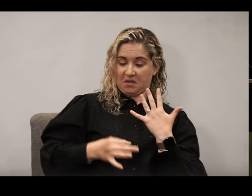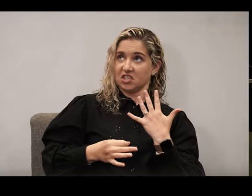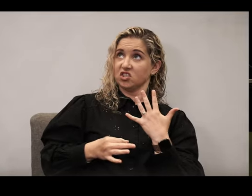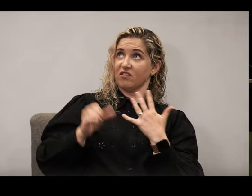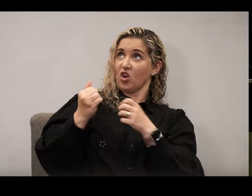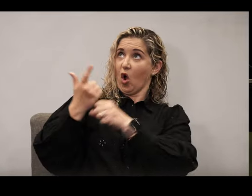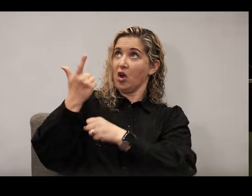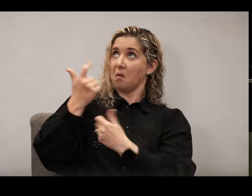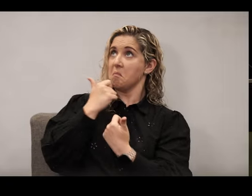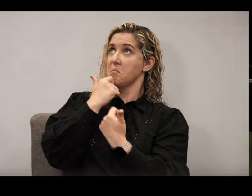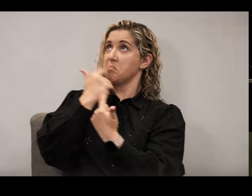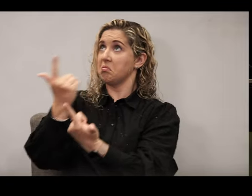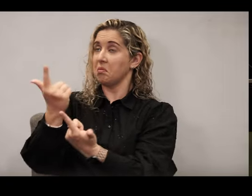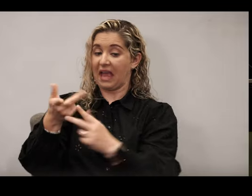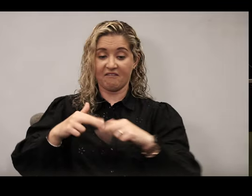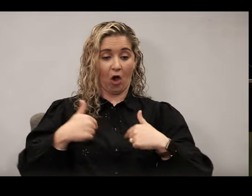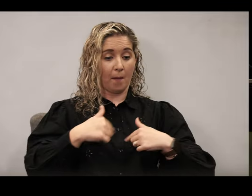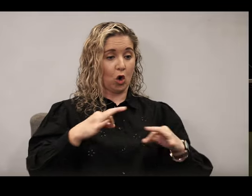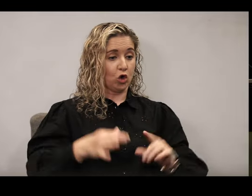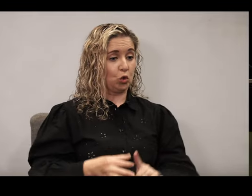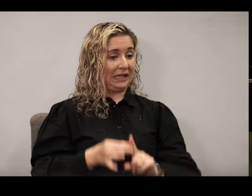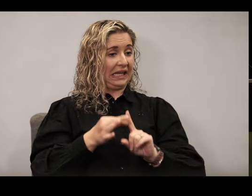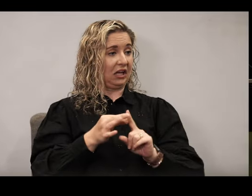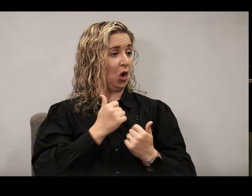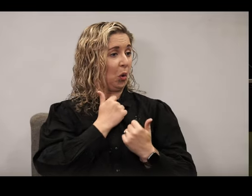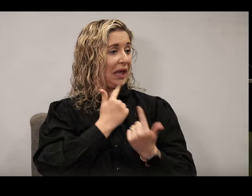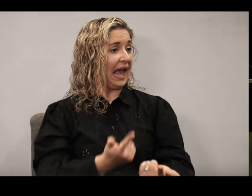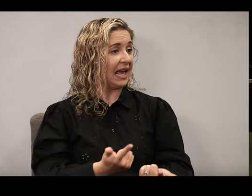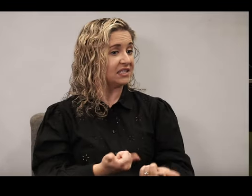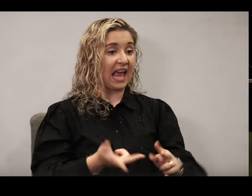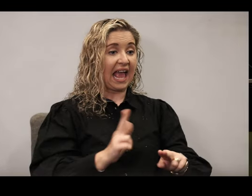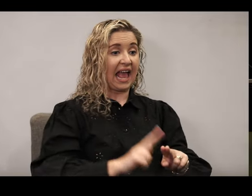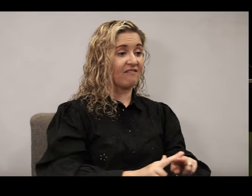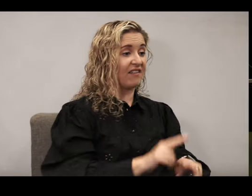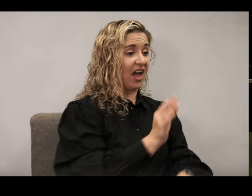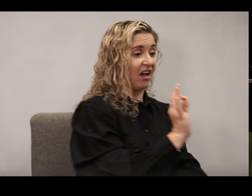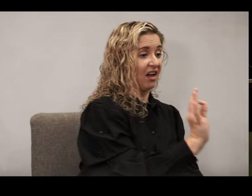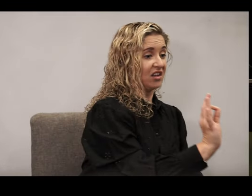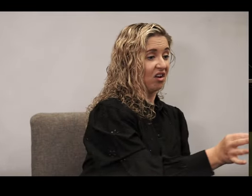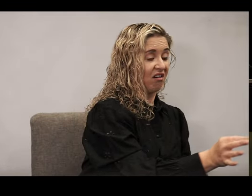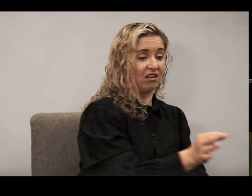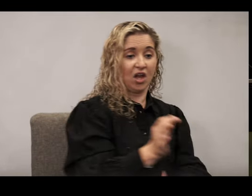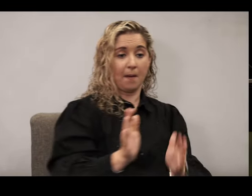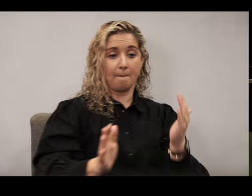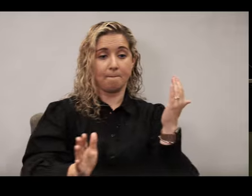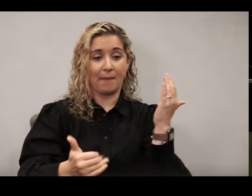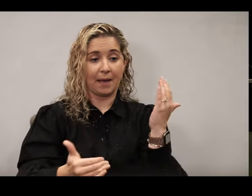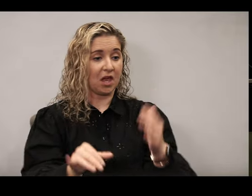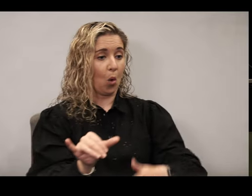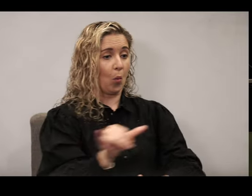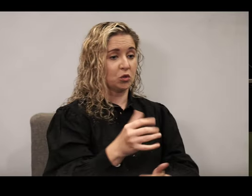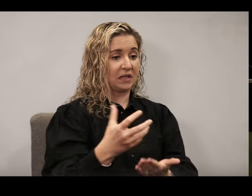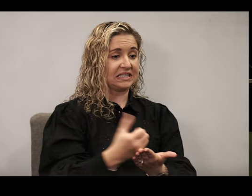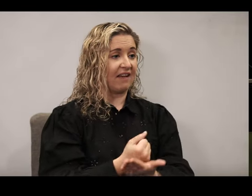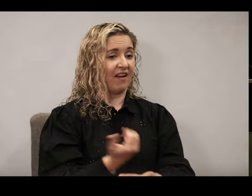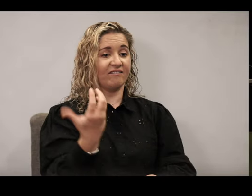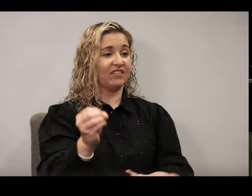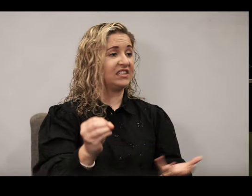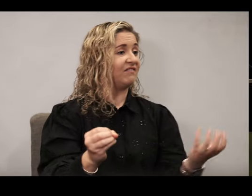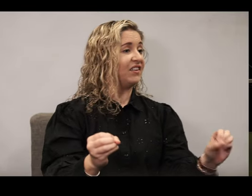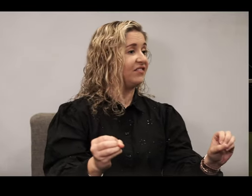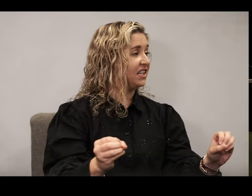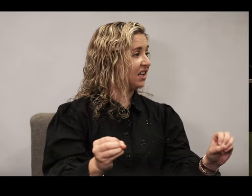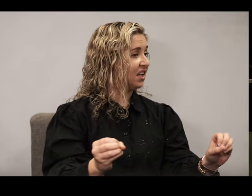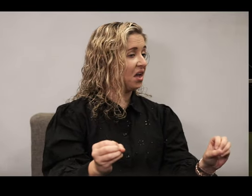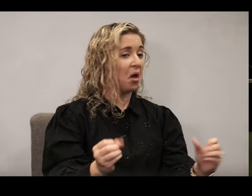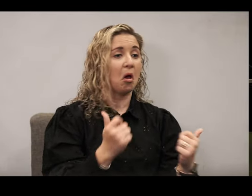building, you can only save one, 50-50 which animal you pick. If one animal is your pet and the